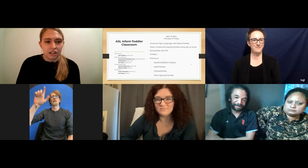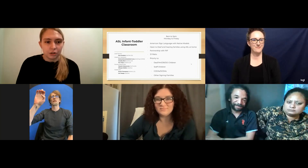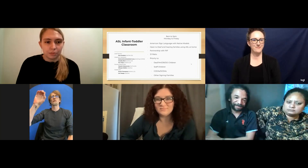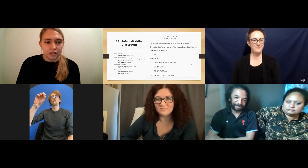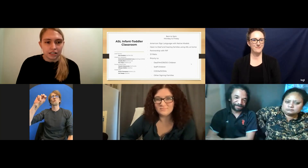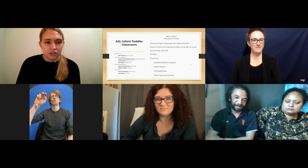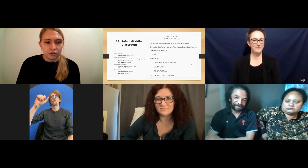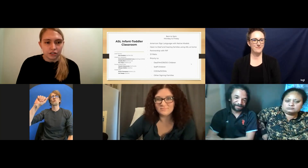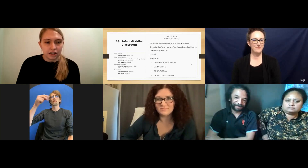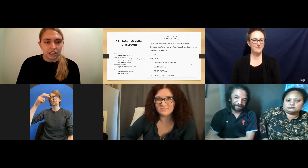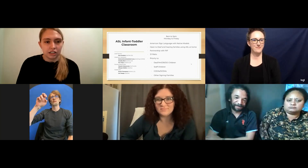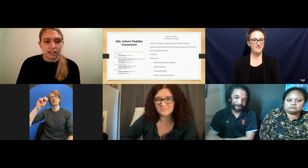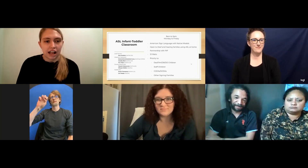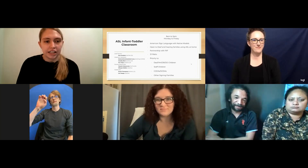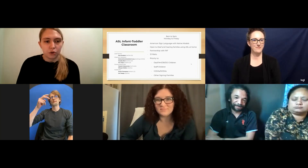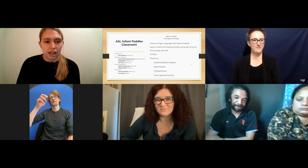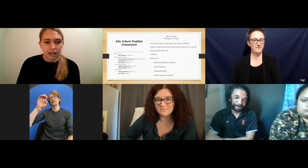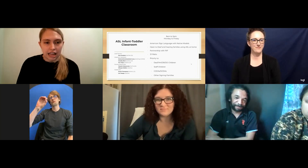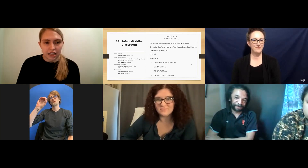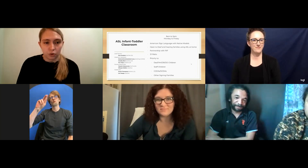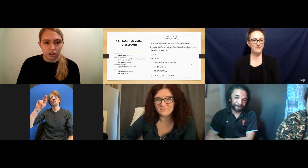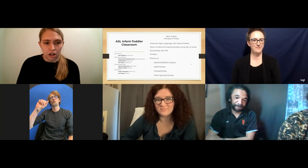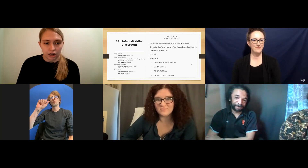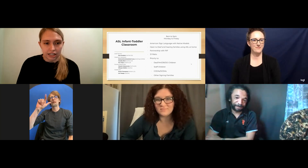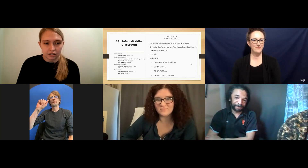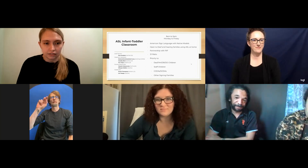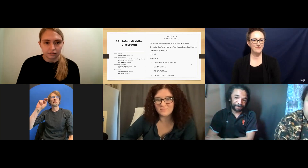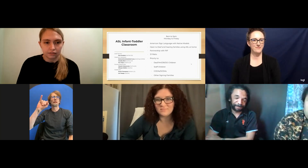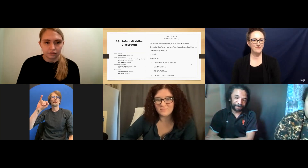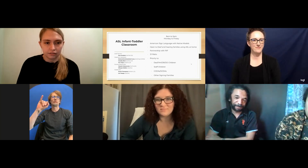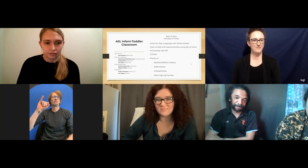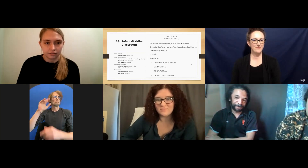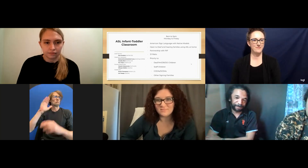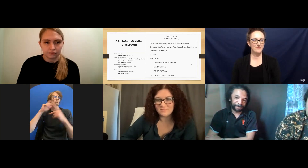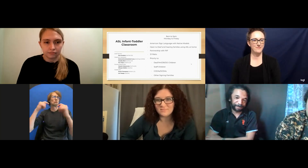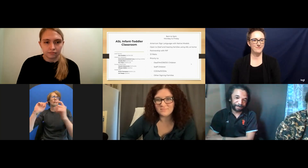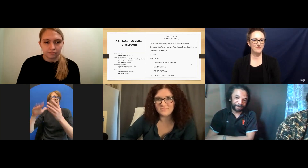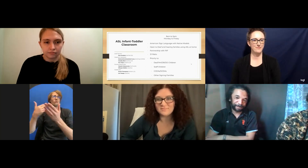There's another person who's not here, Kaliona Heneheo Kalani.